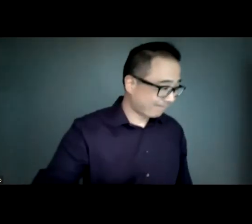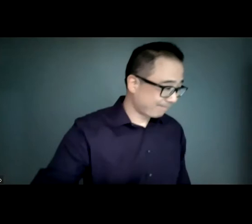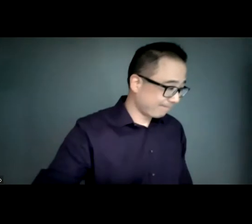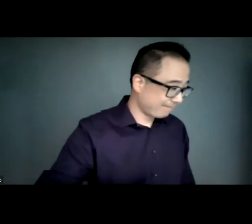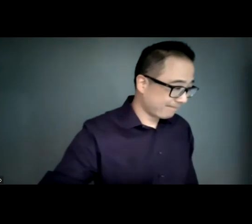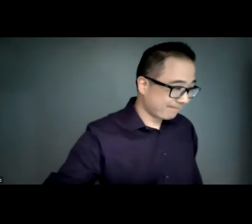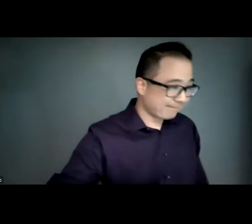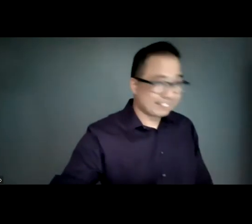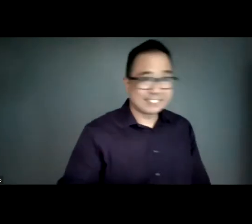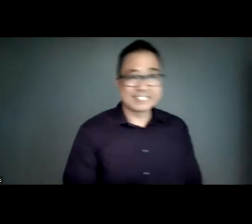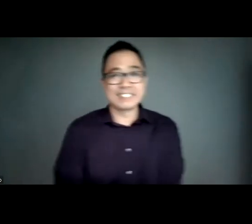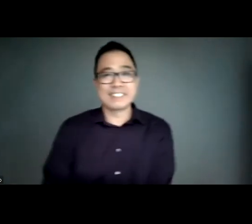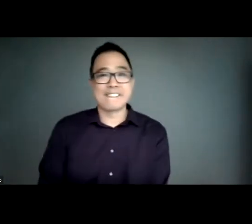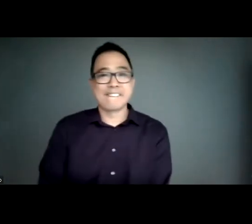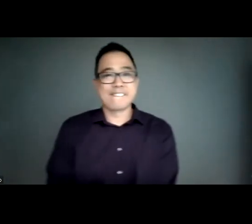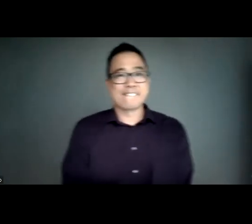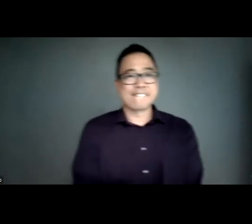know.